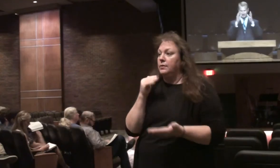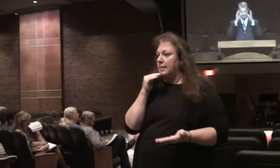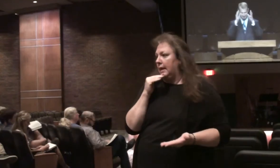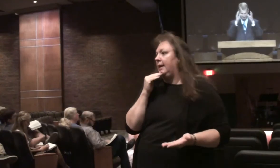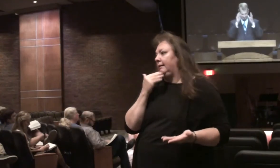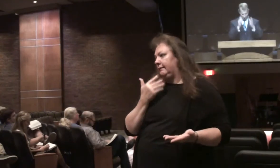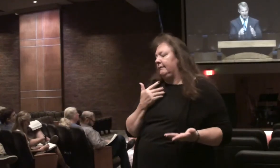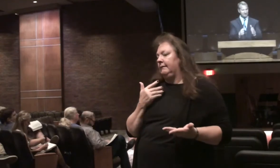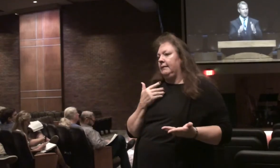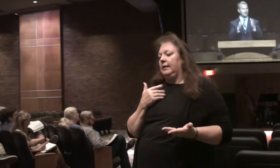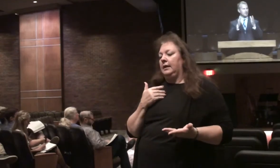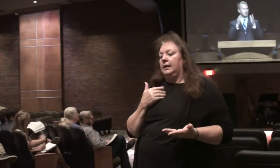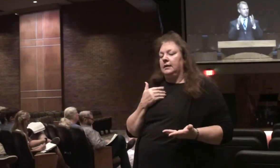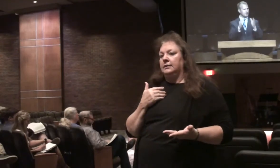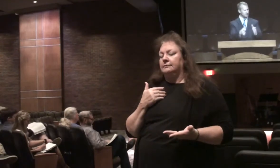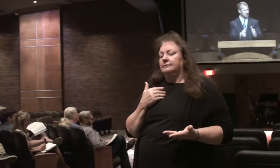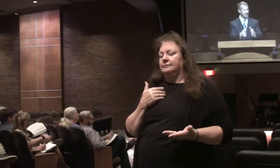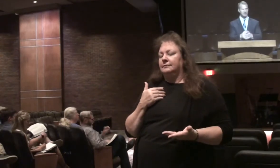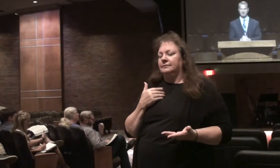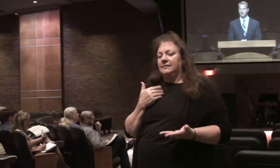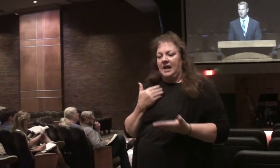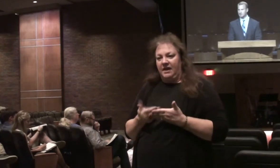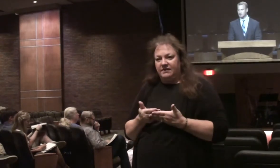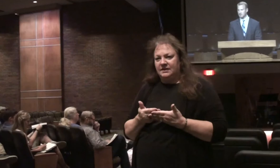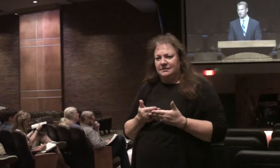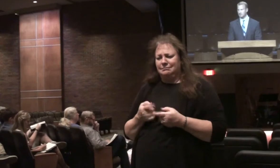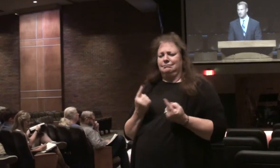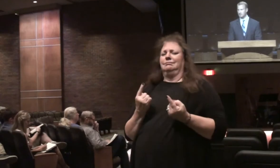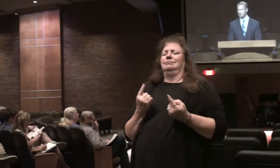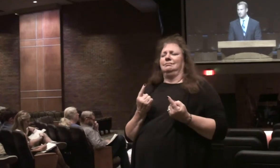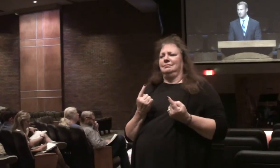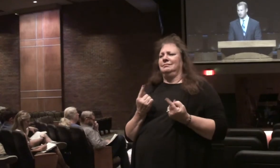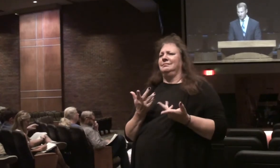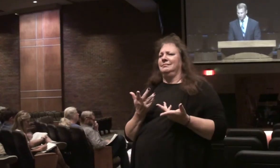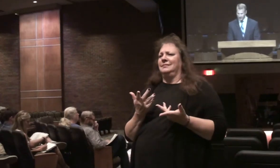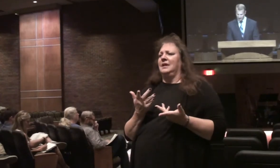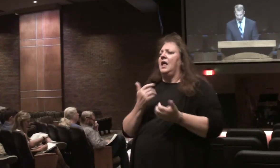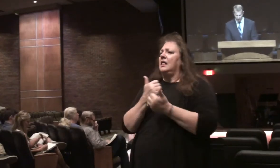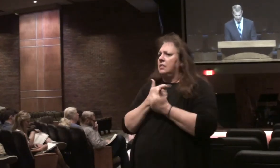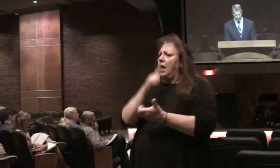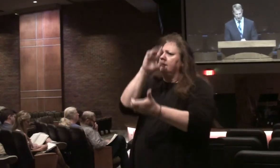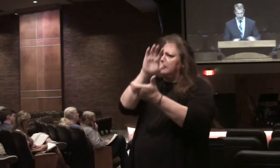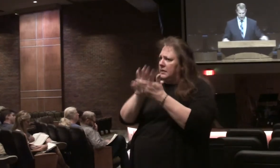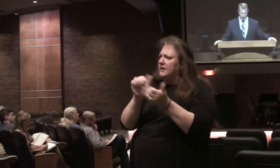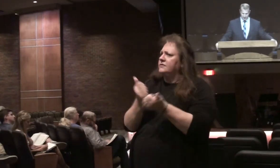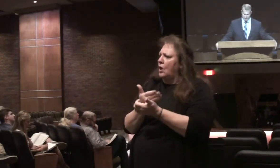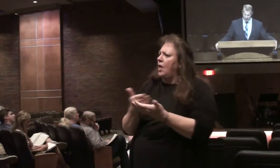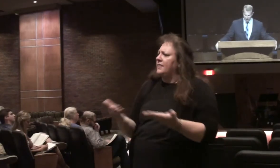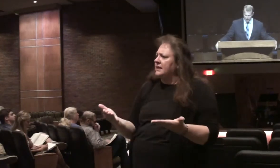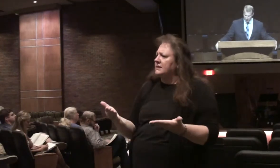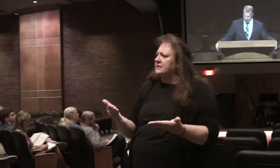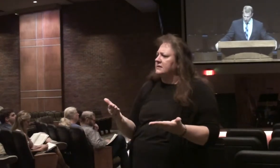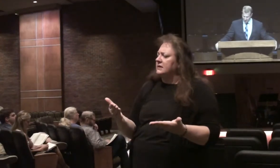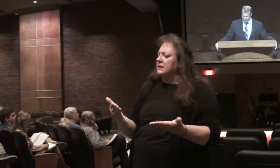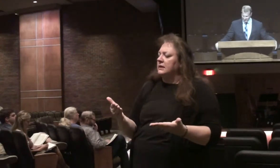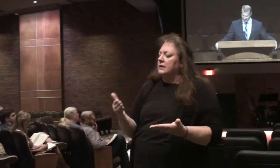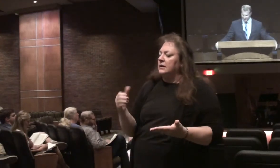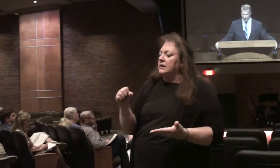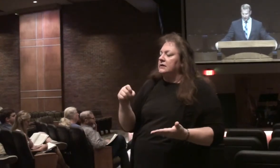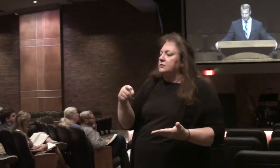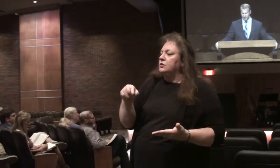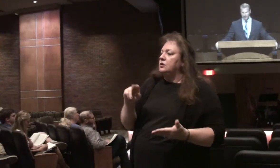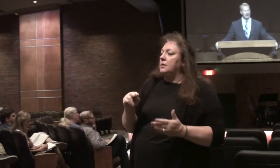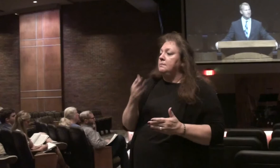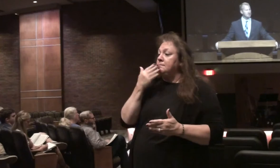distinct, right in front of you, evidence to the contrary. Love believes all things. Spurgeon said, better to be